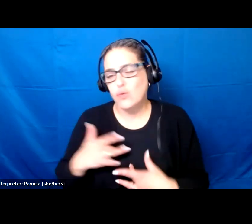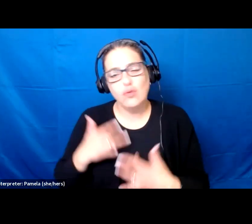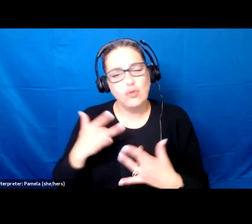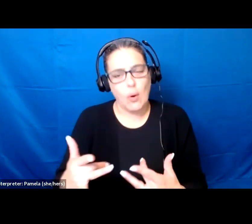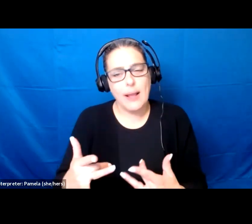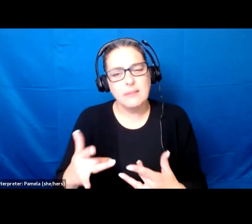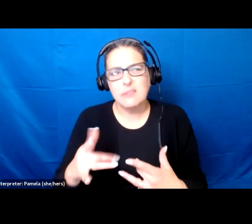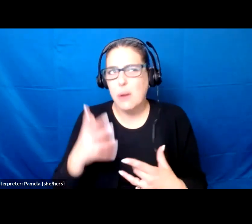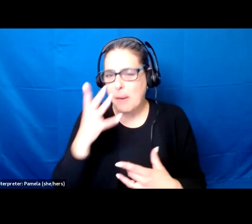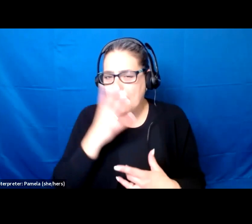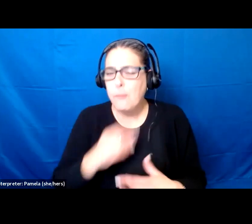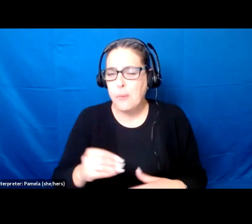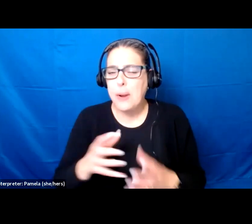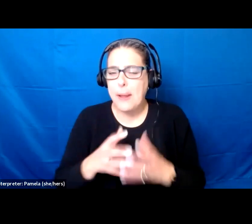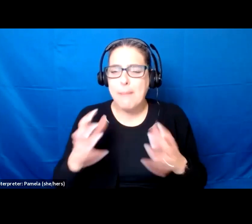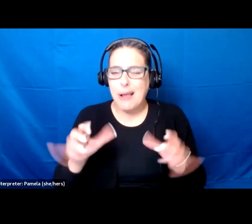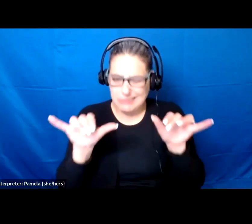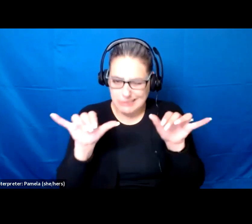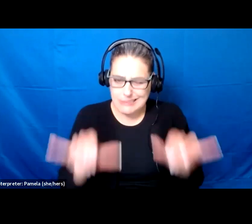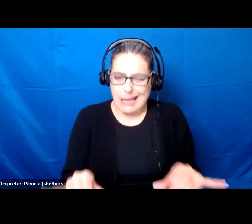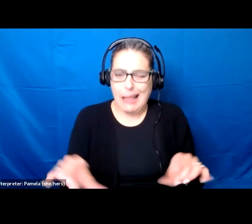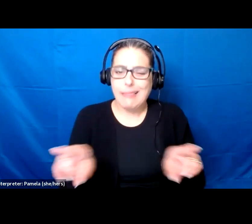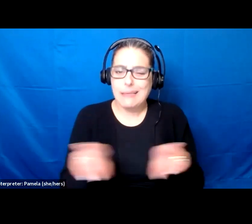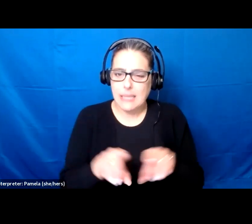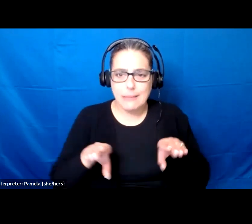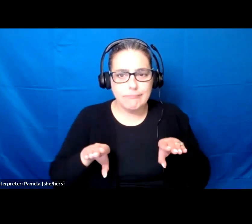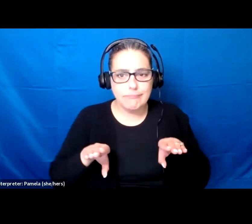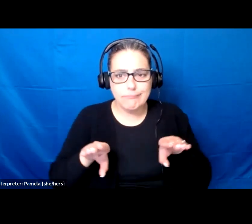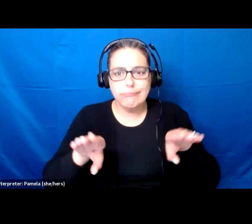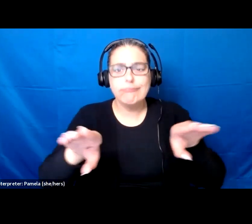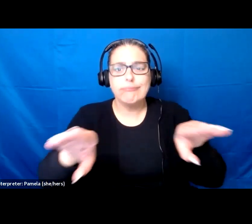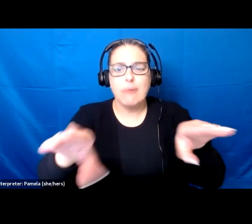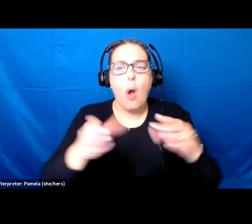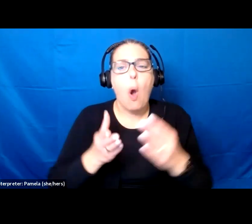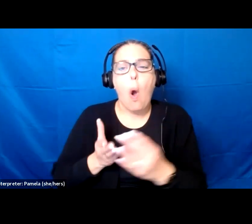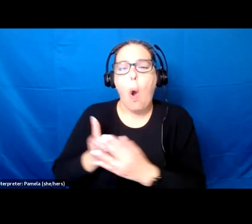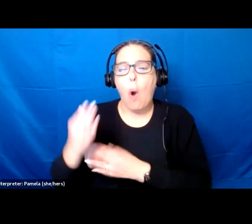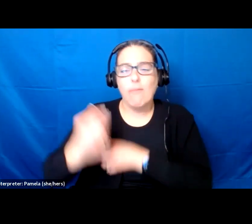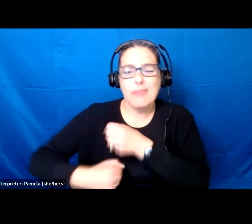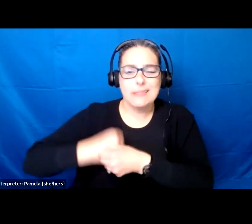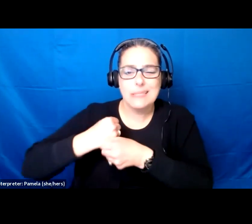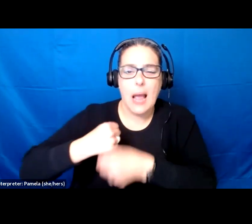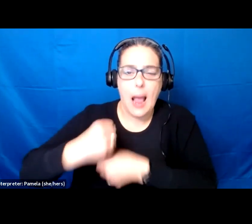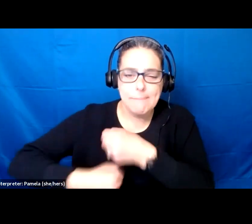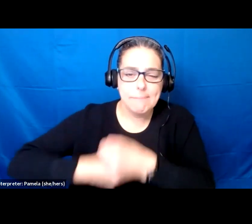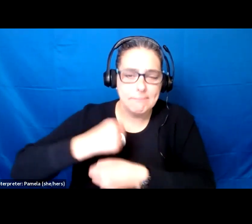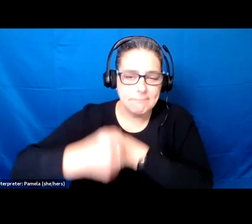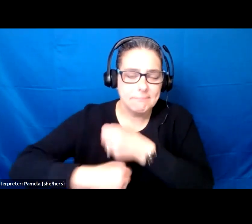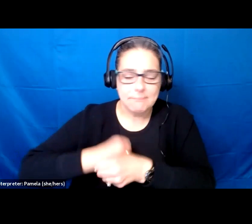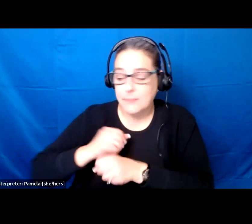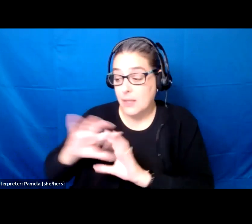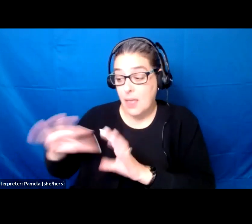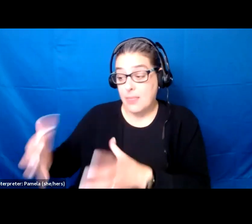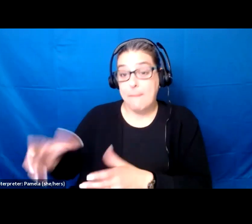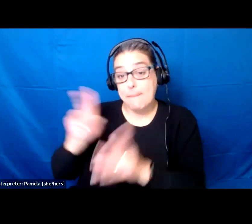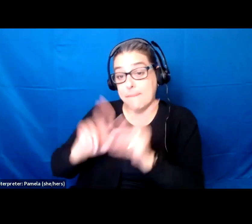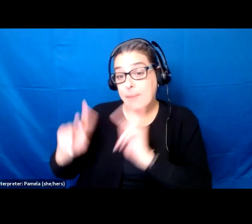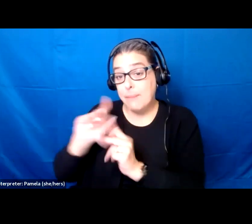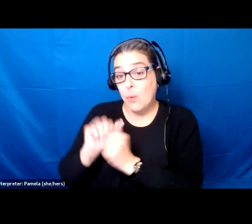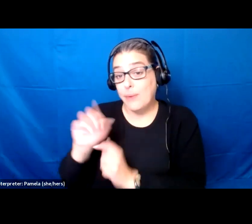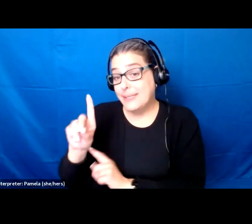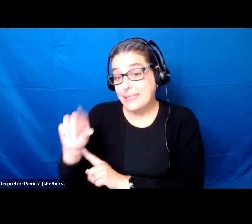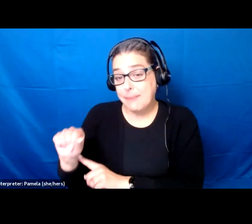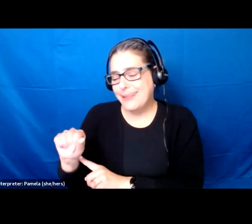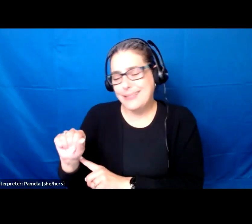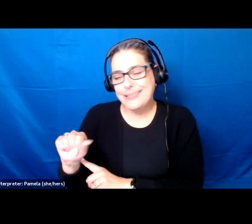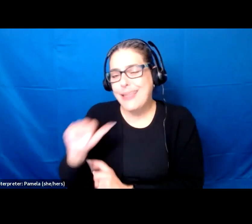time. Individuals with disabilities do not really have the same level of